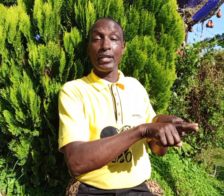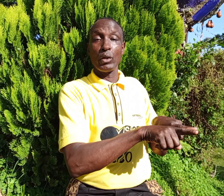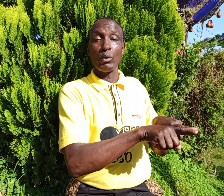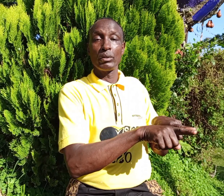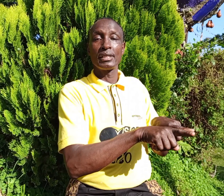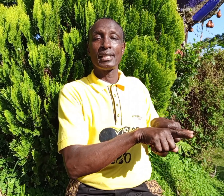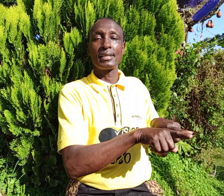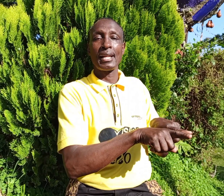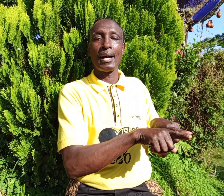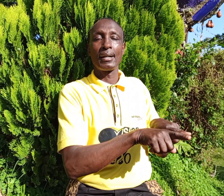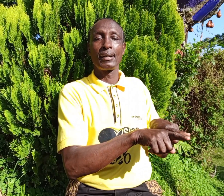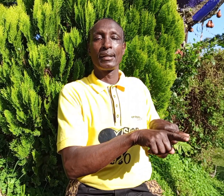Chebeyo sister.